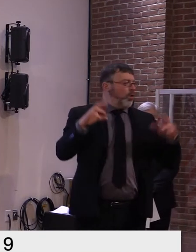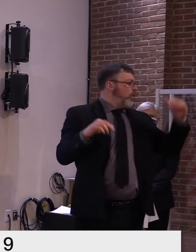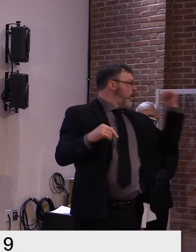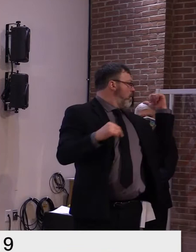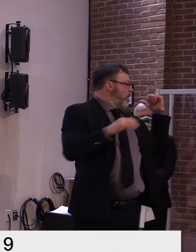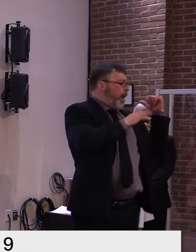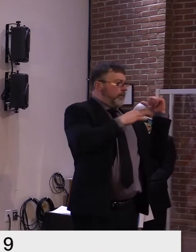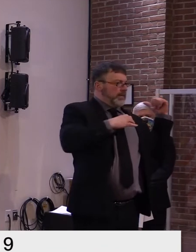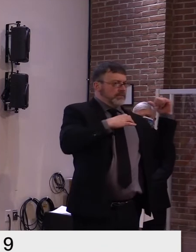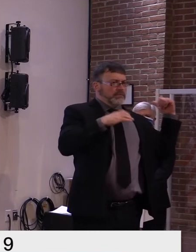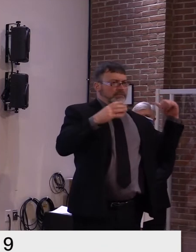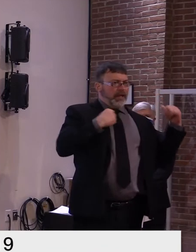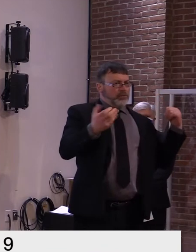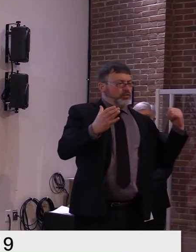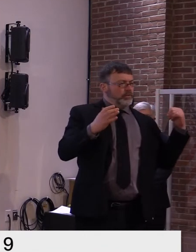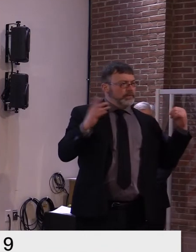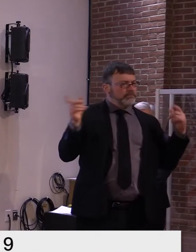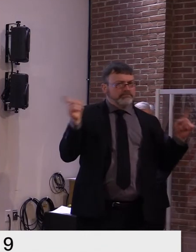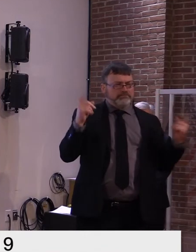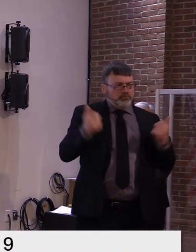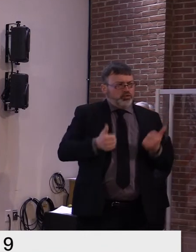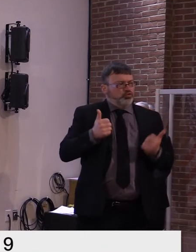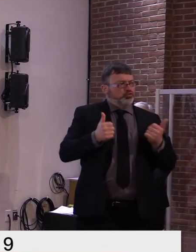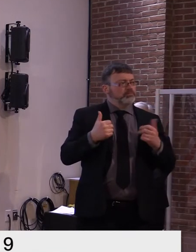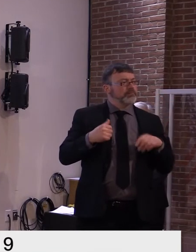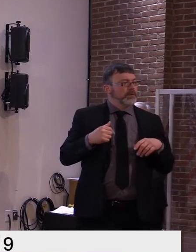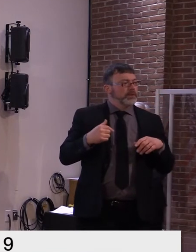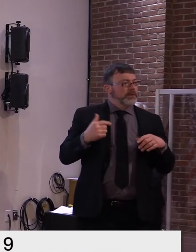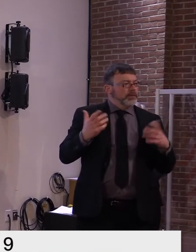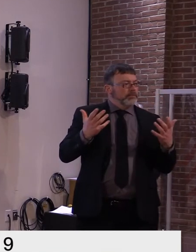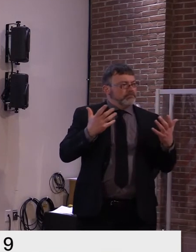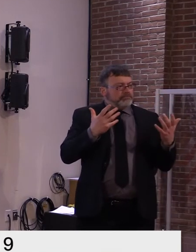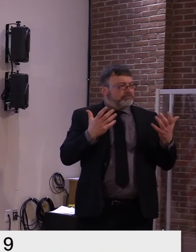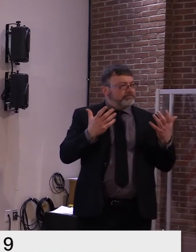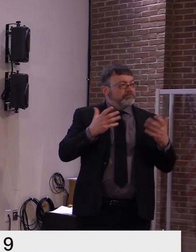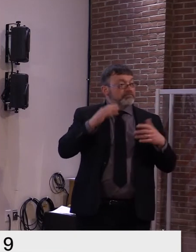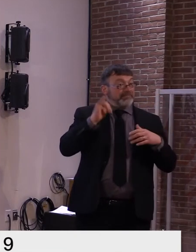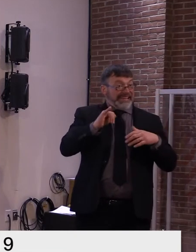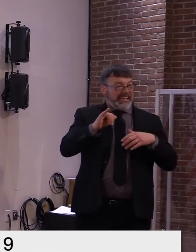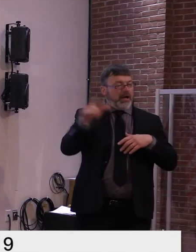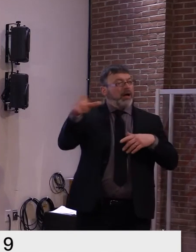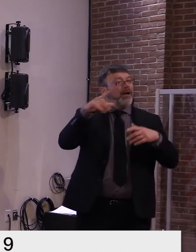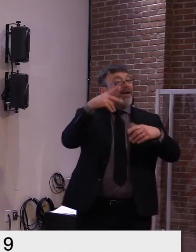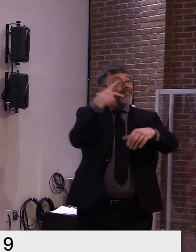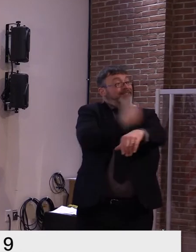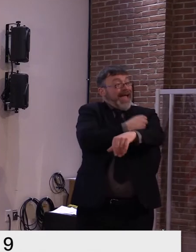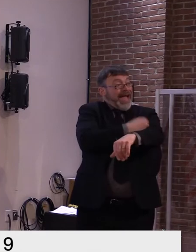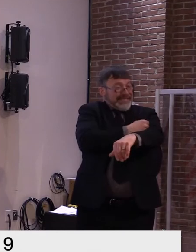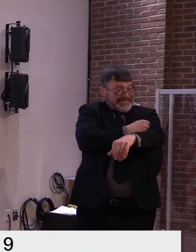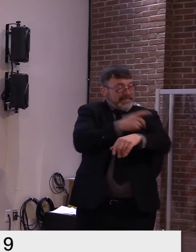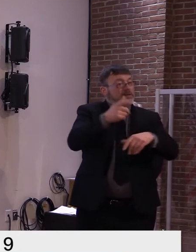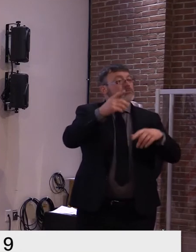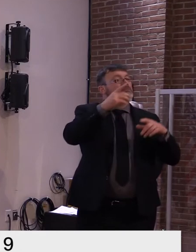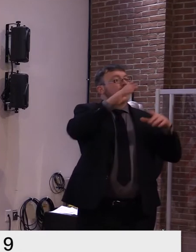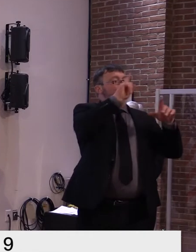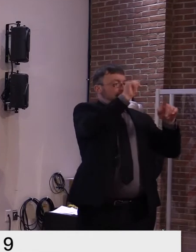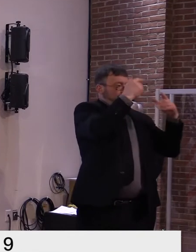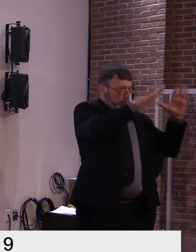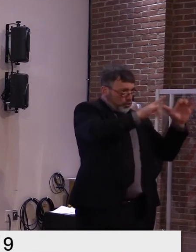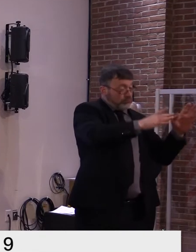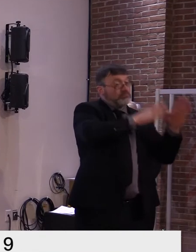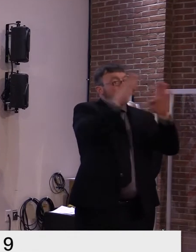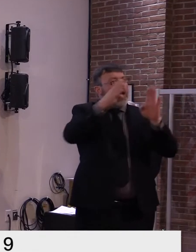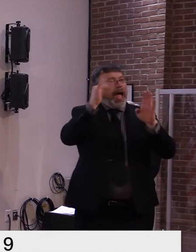we move forward with the age brackets and everything, and we get to the general population, obviously the federal